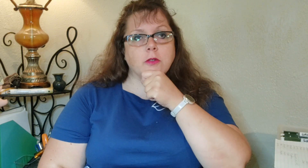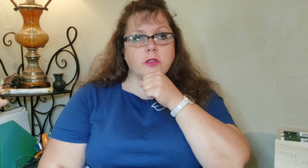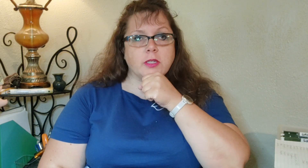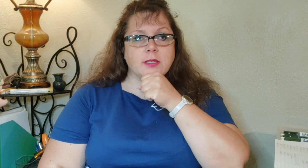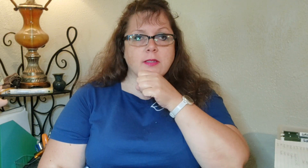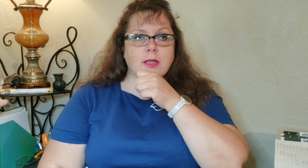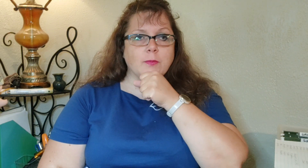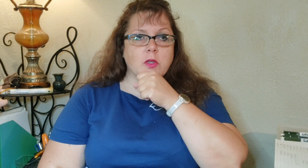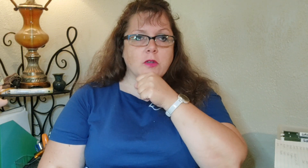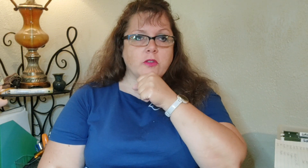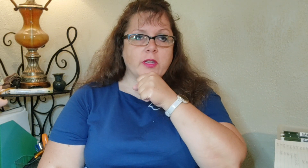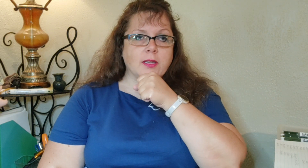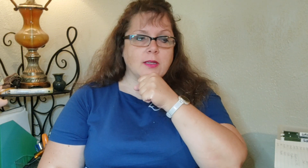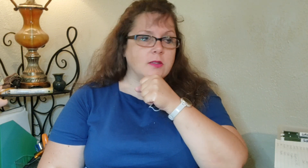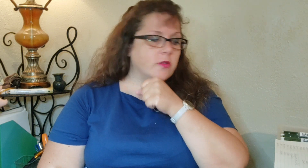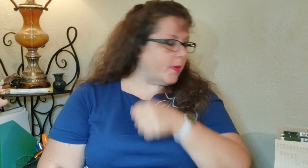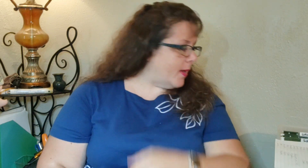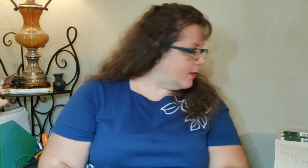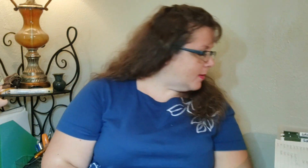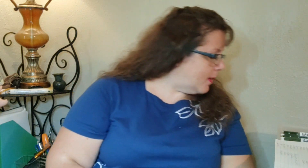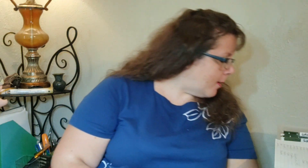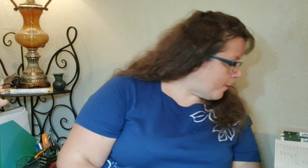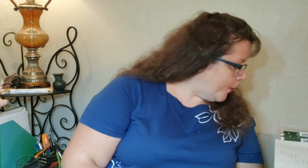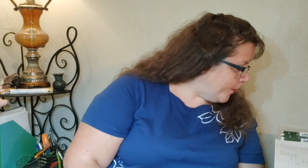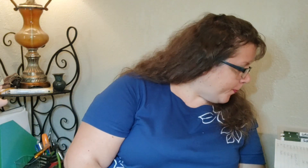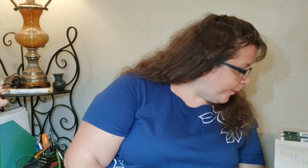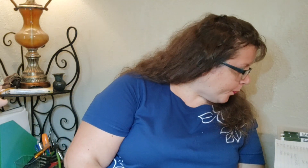orange is up to your chin and squeeze.